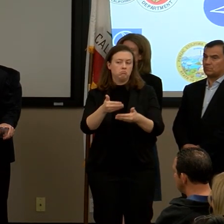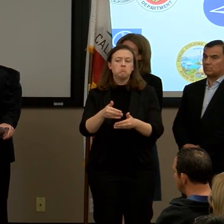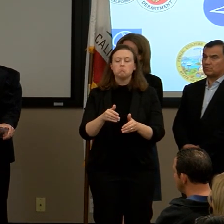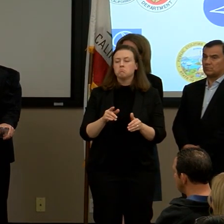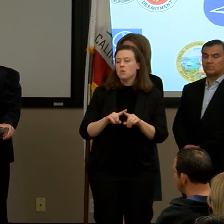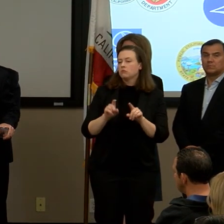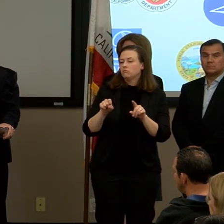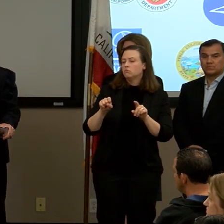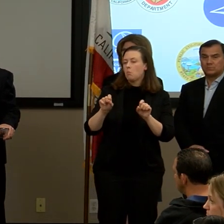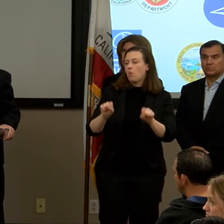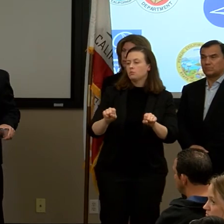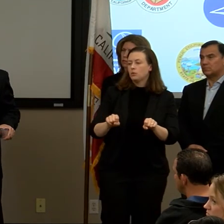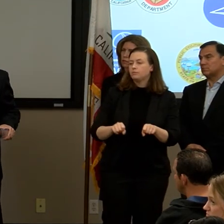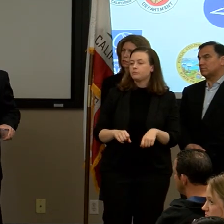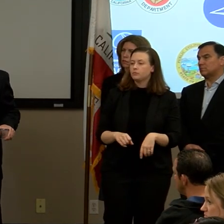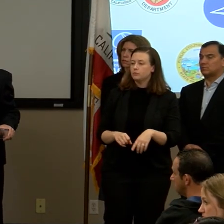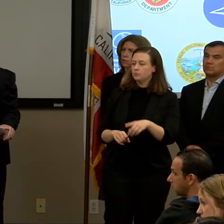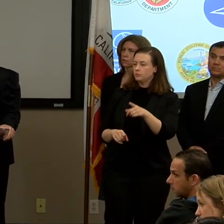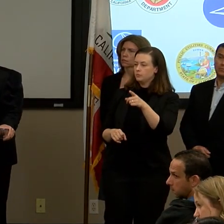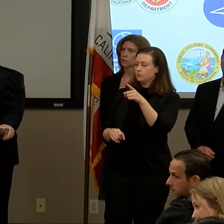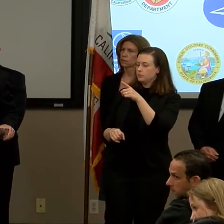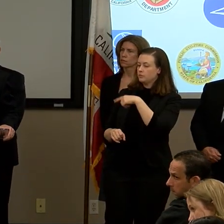conceivable.